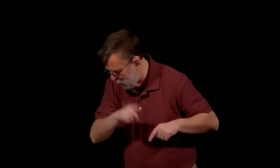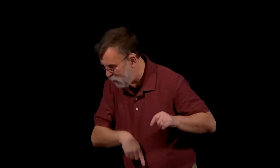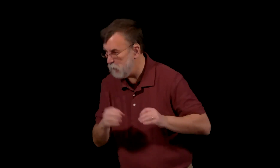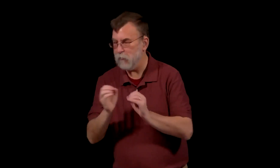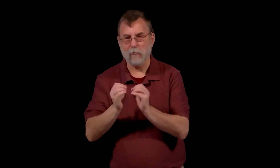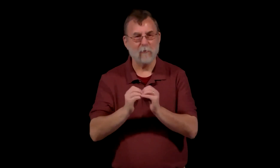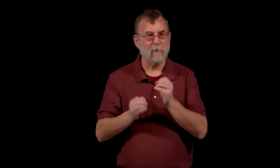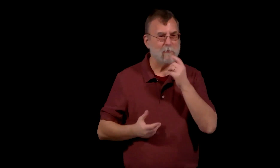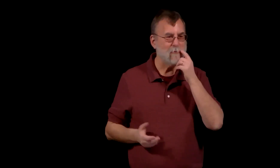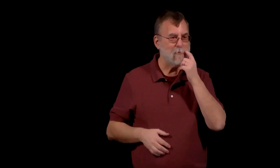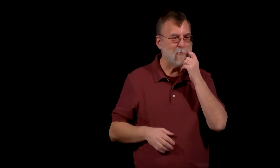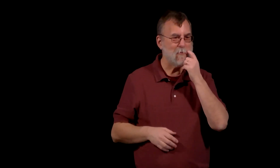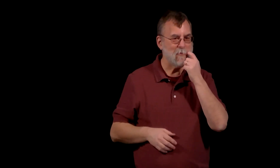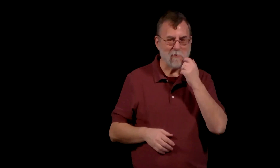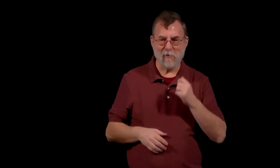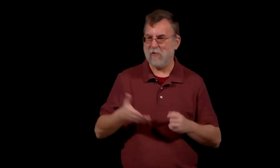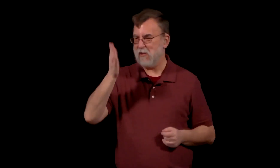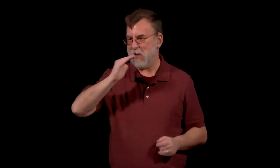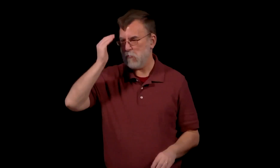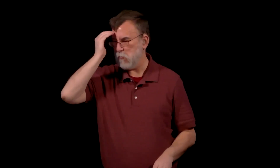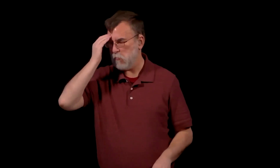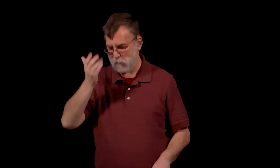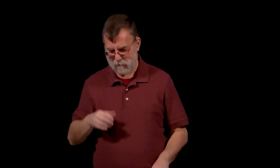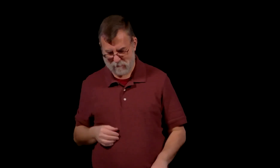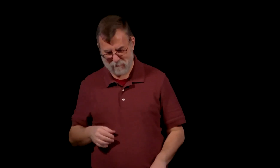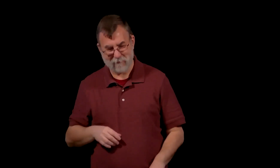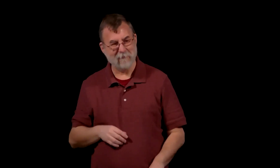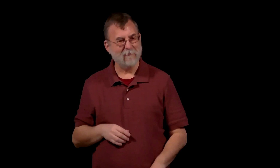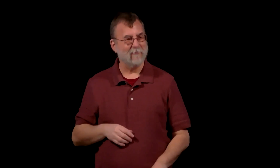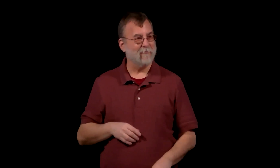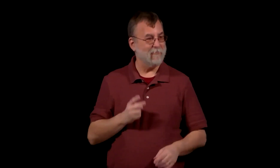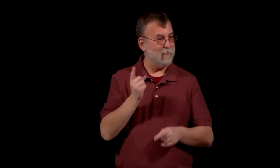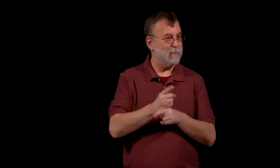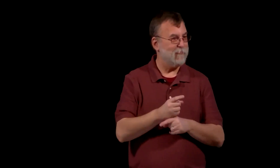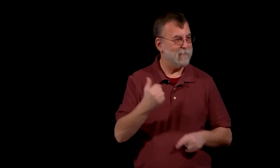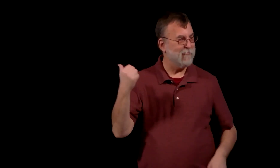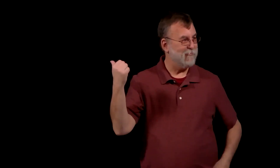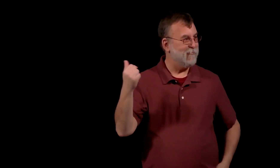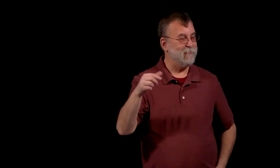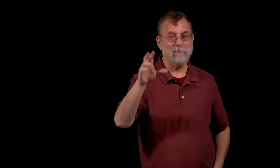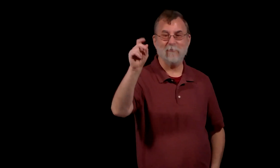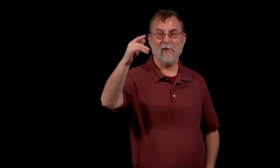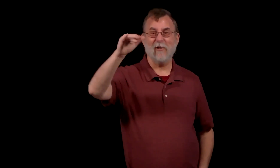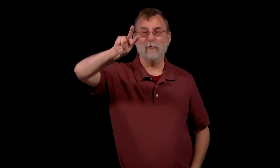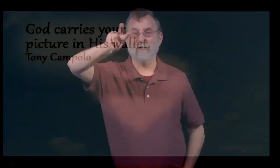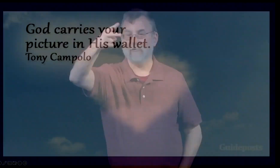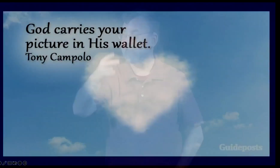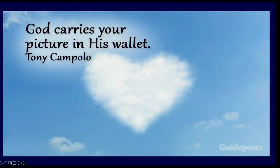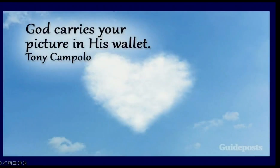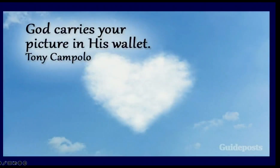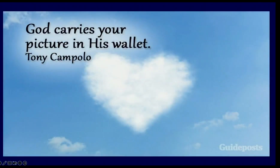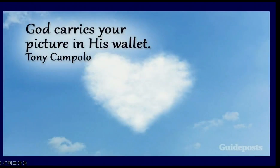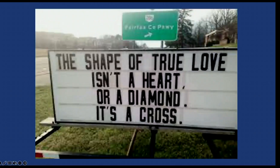up. More. There's more and more. We cannot know, right? Second